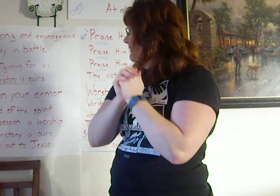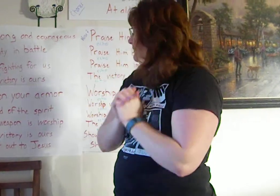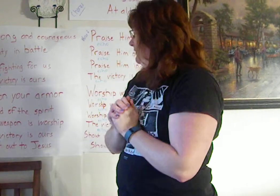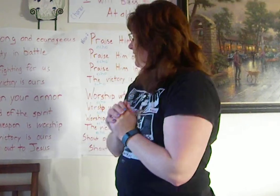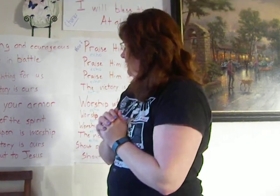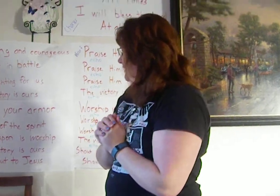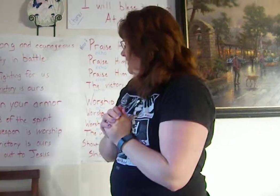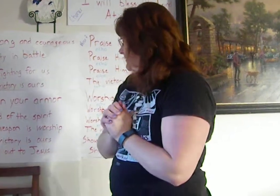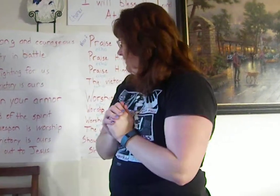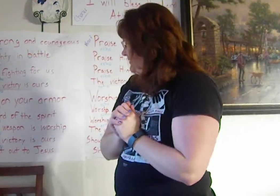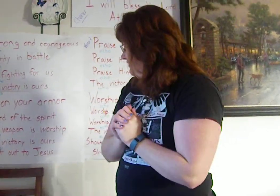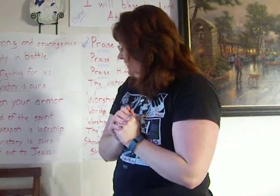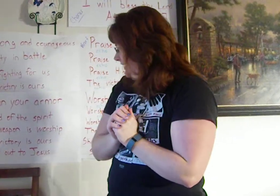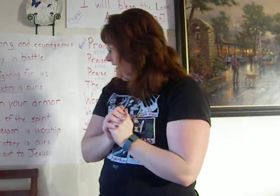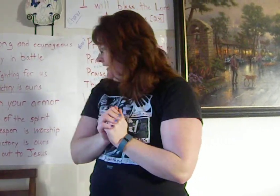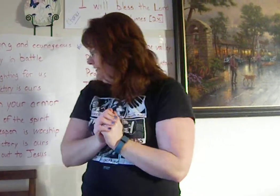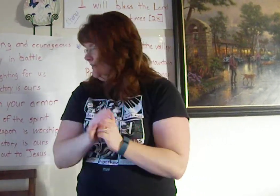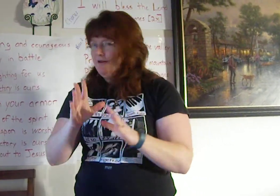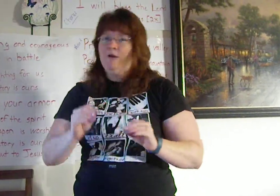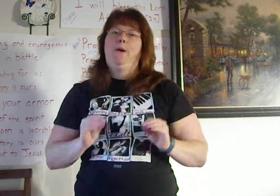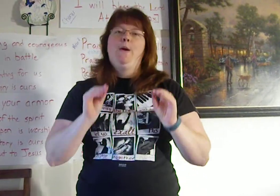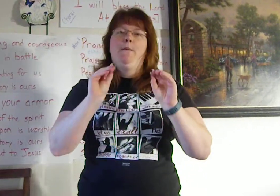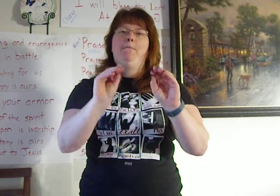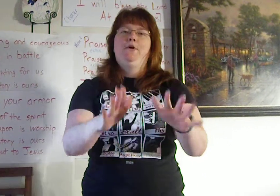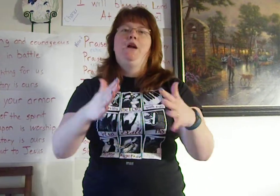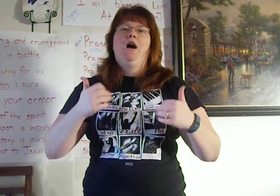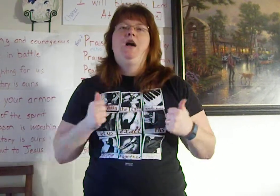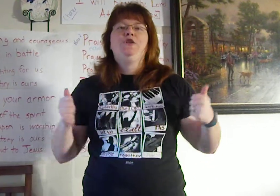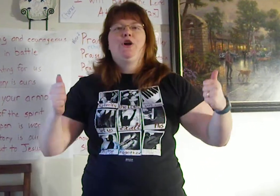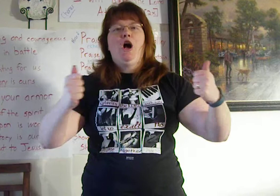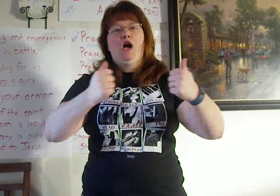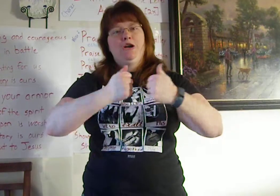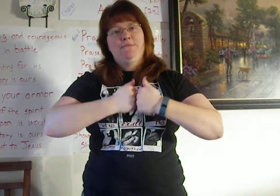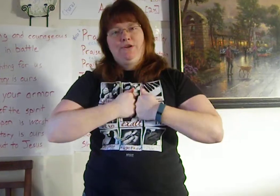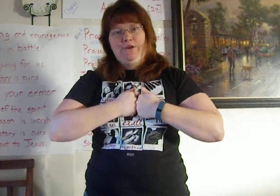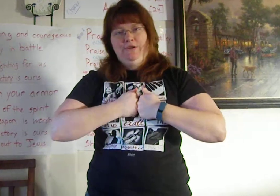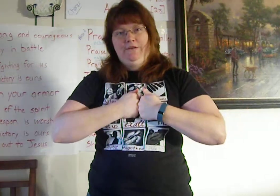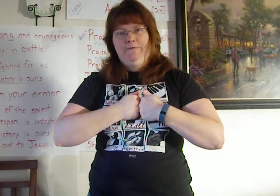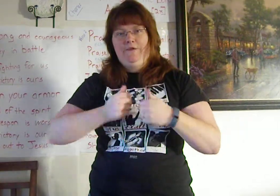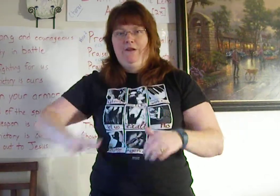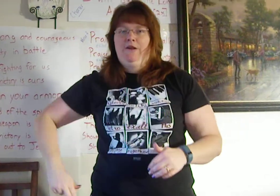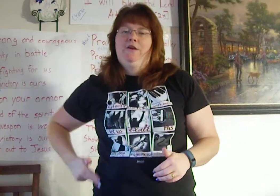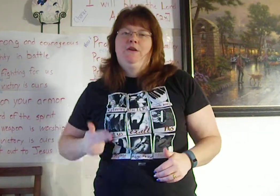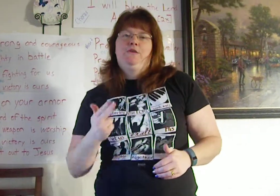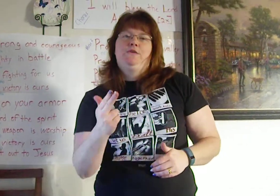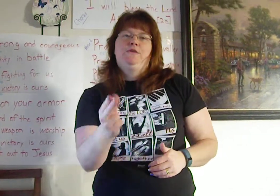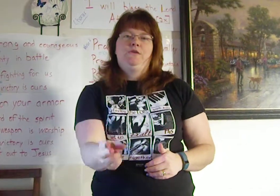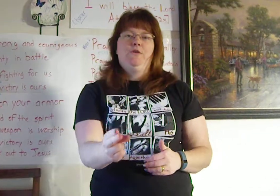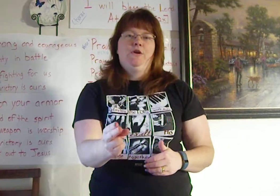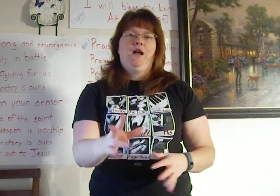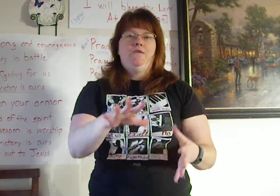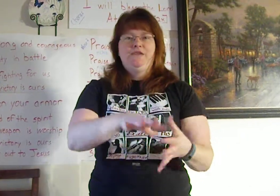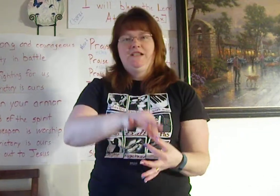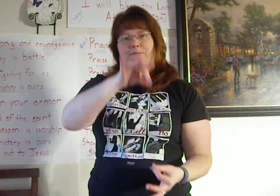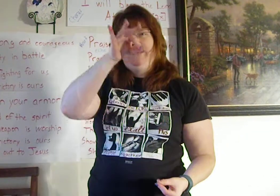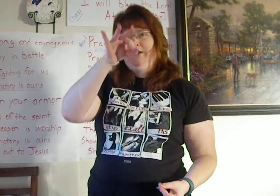Worship. So let's do that again. Put on your armor, sword of the